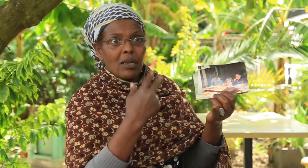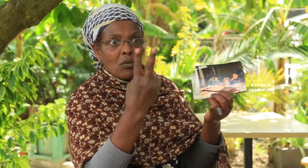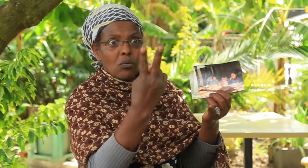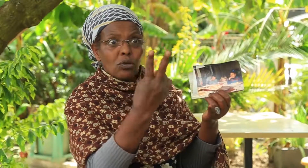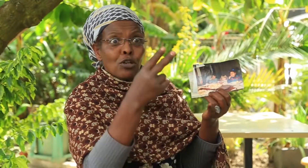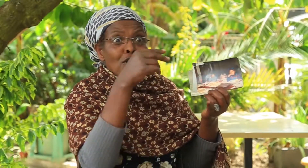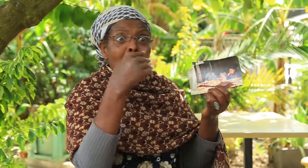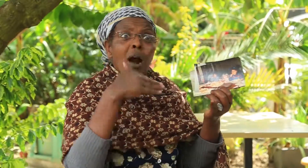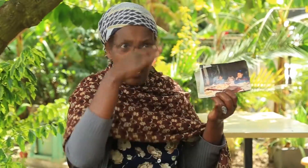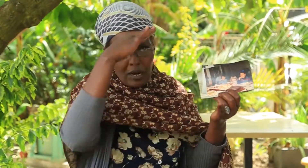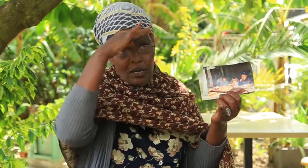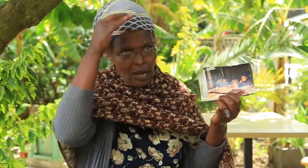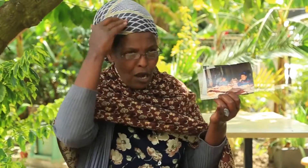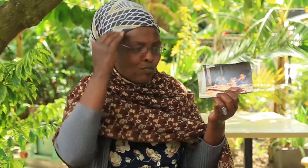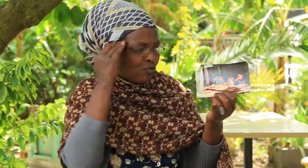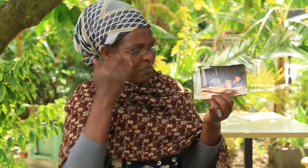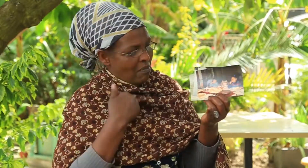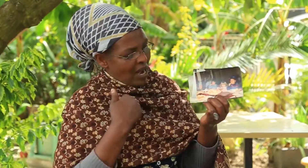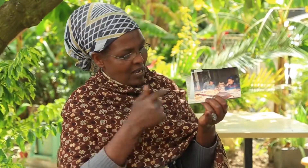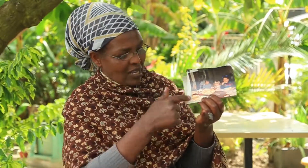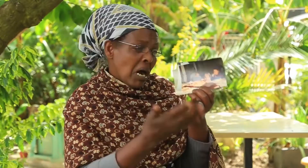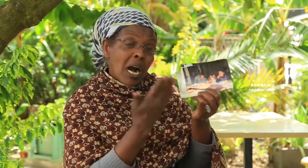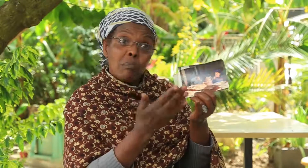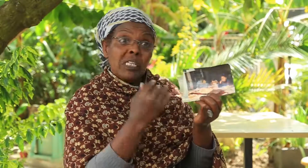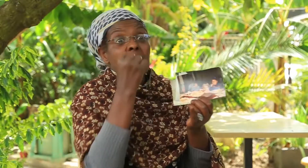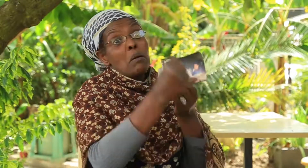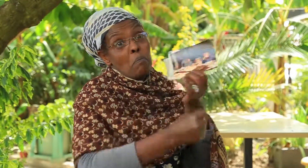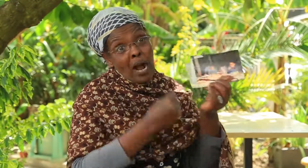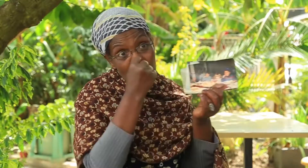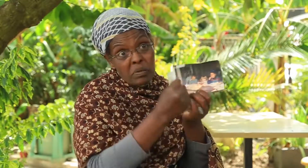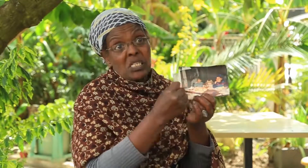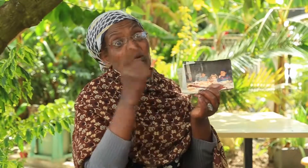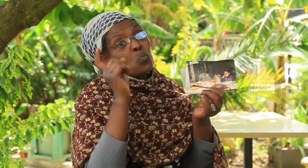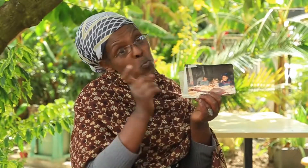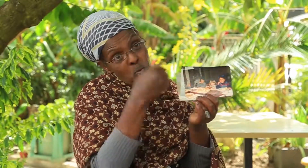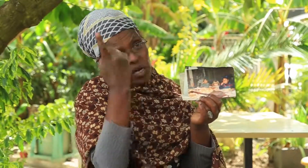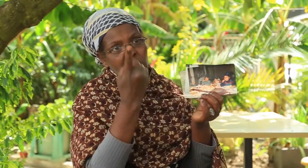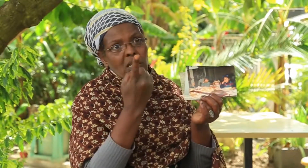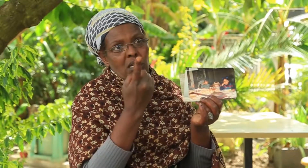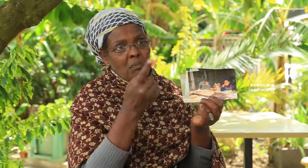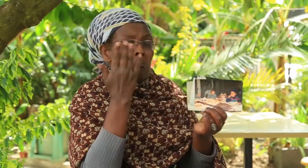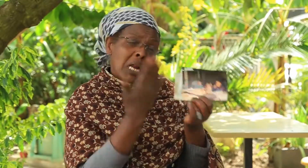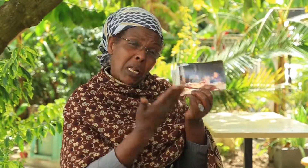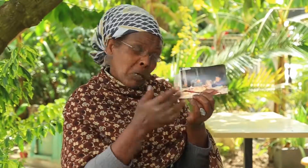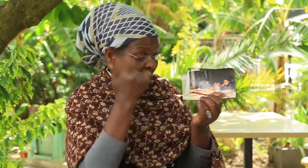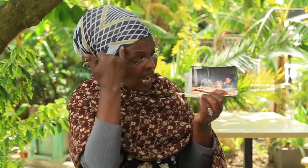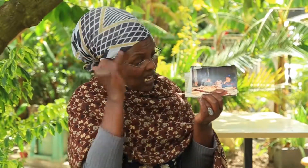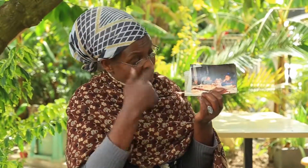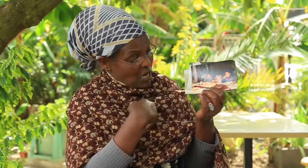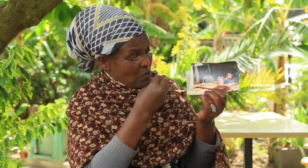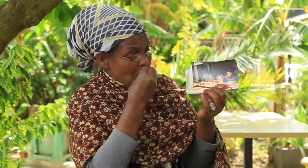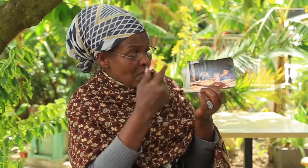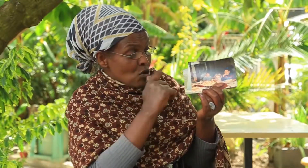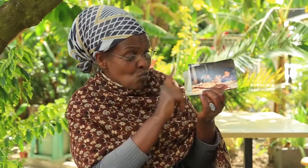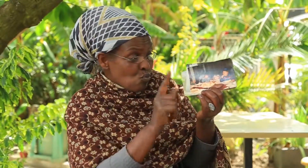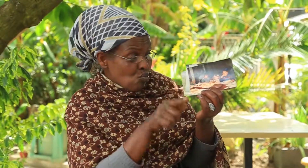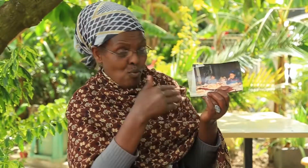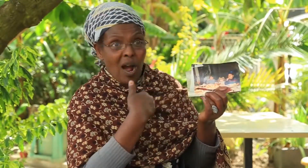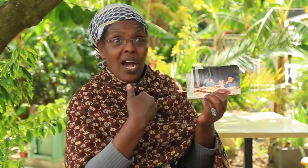table, and I think it is their birthday, maybe their first birthday. They are behind them. Their hairs can be seen.